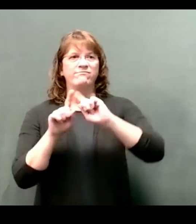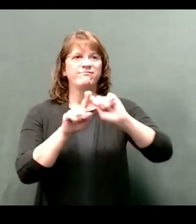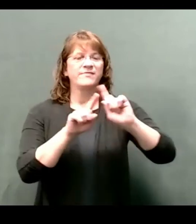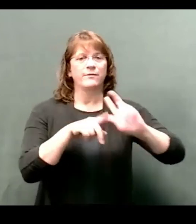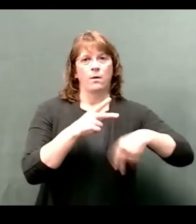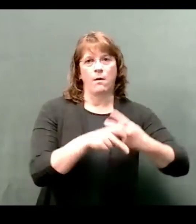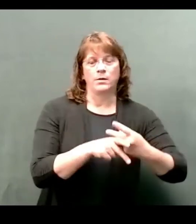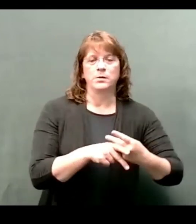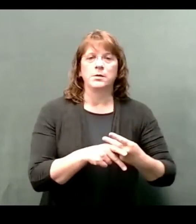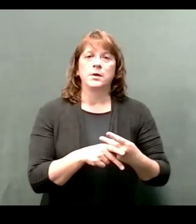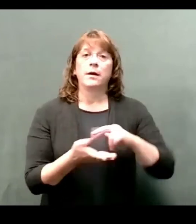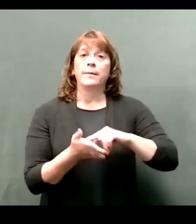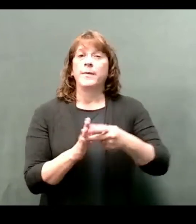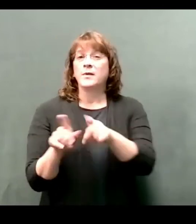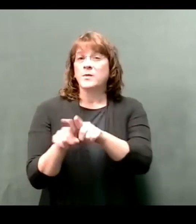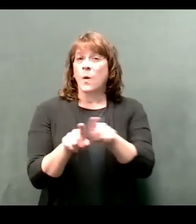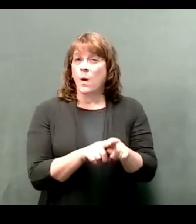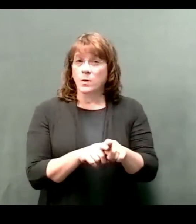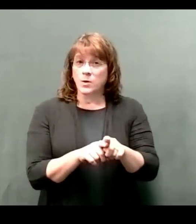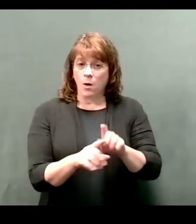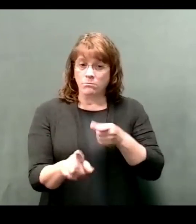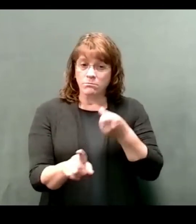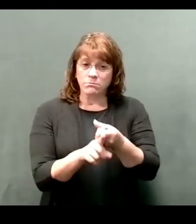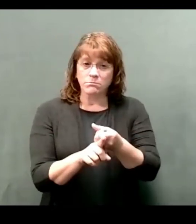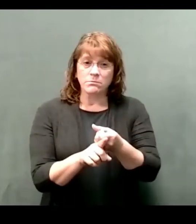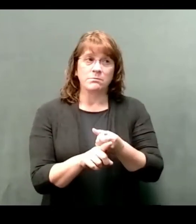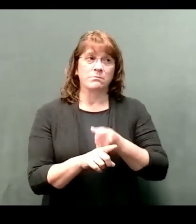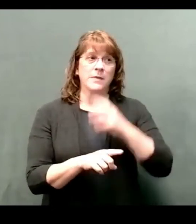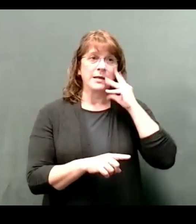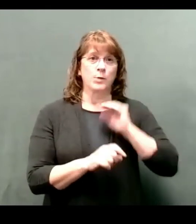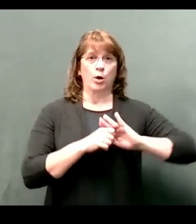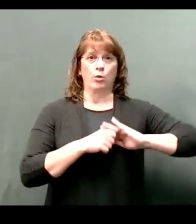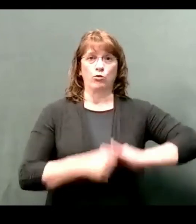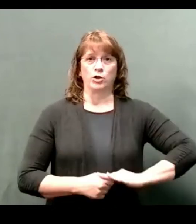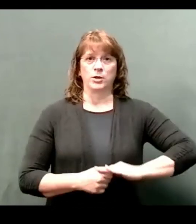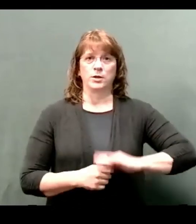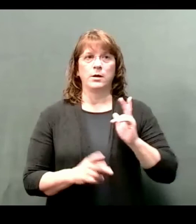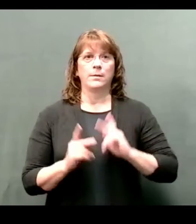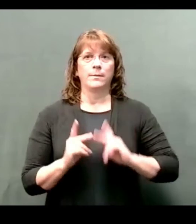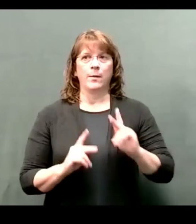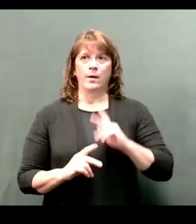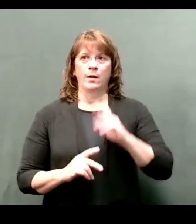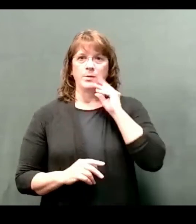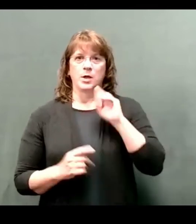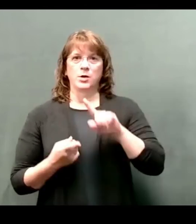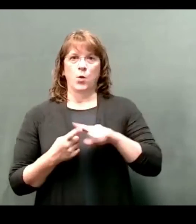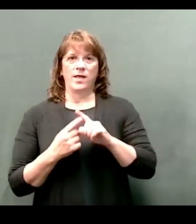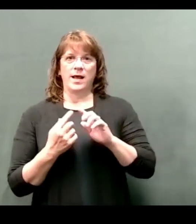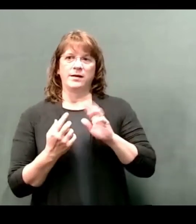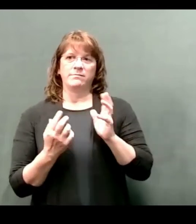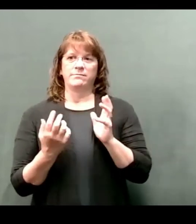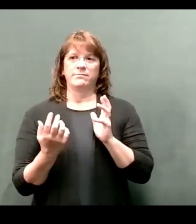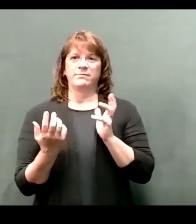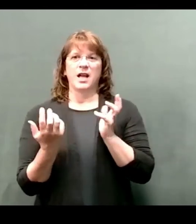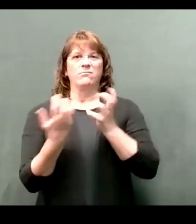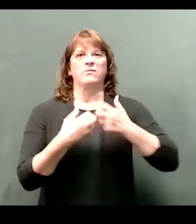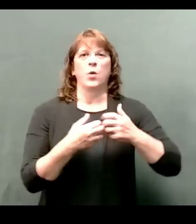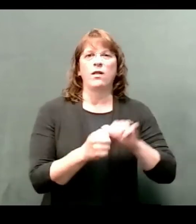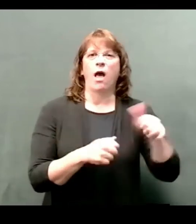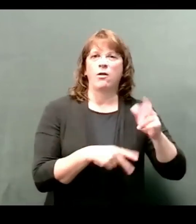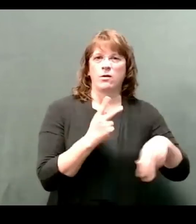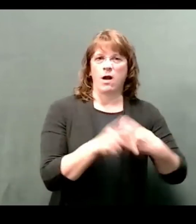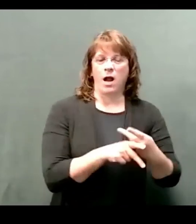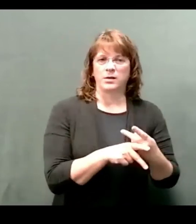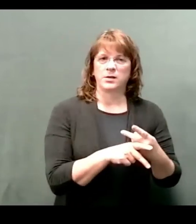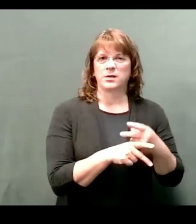different forms. And as a result, also impacting the experience of oppression that folks have when it intersects with other kinds of oppression, right? So